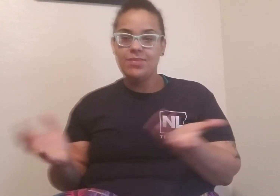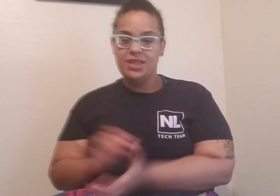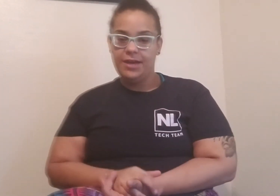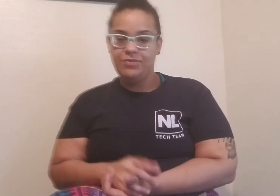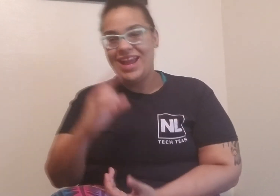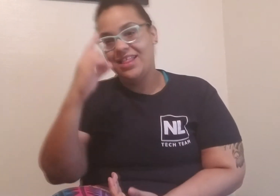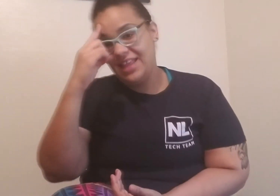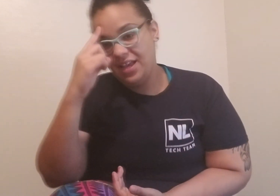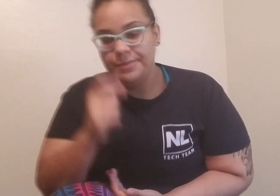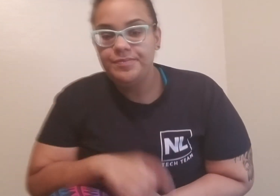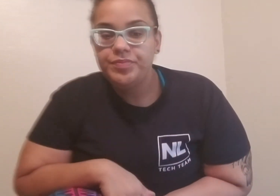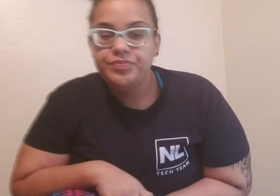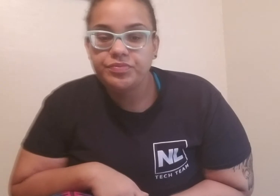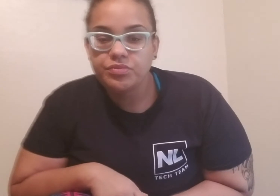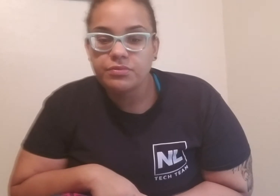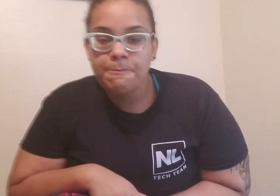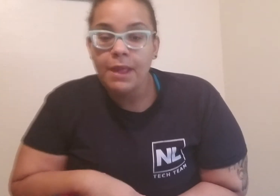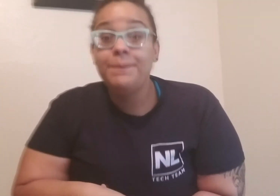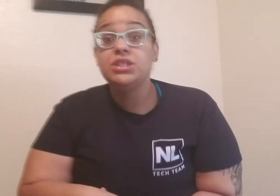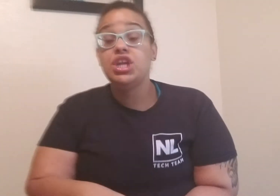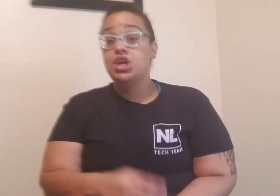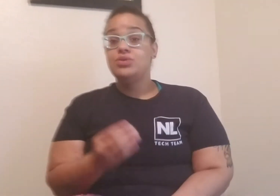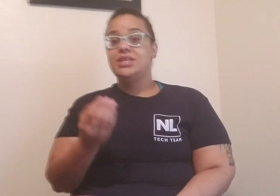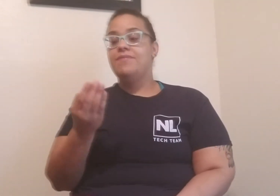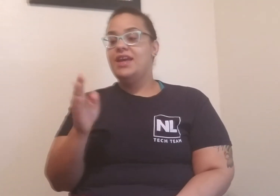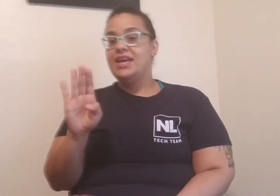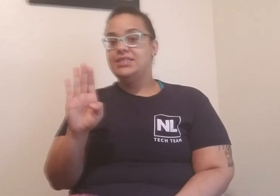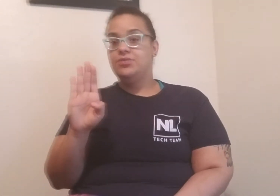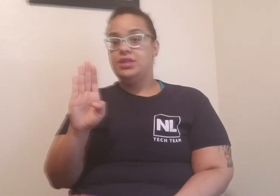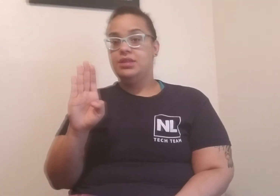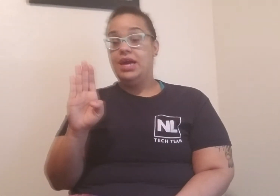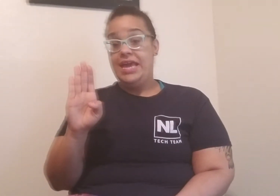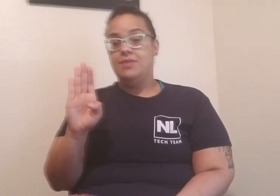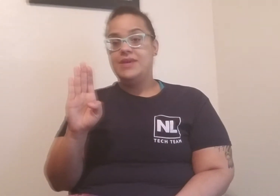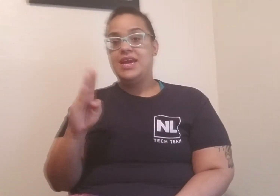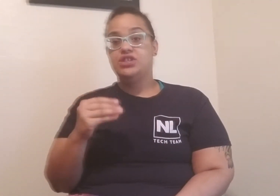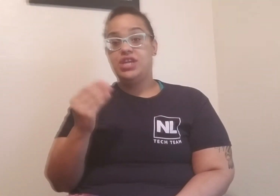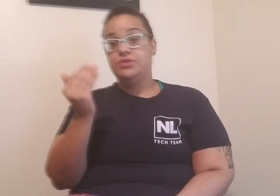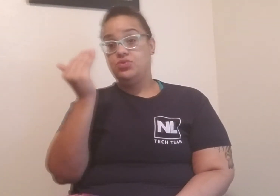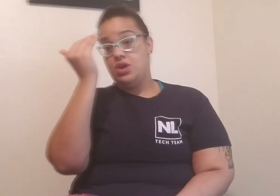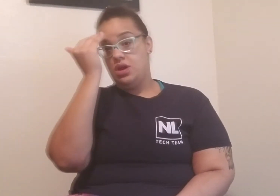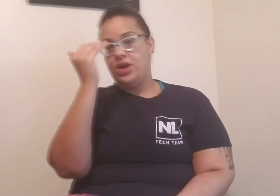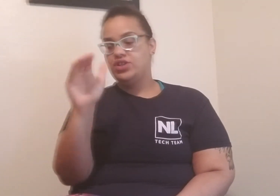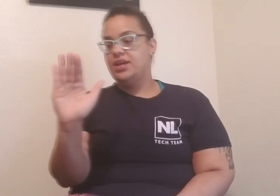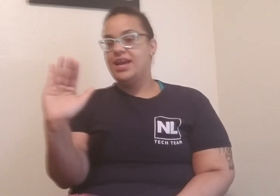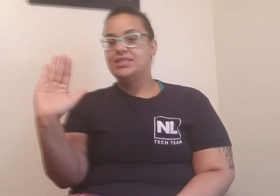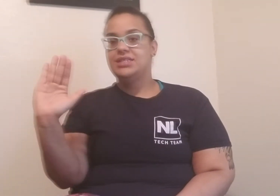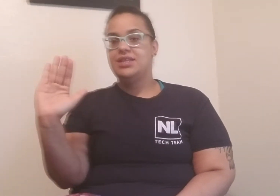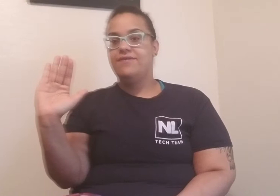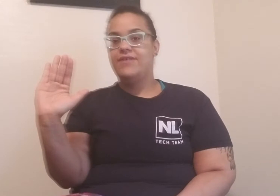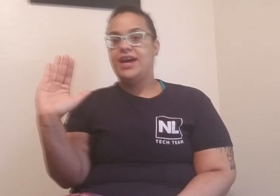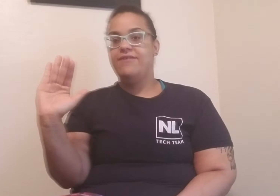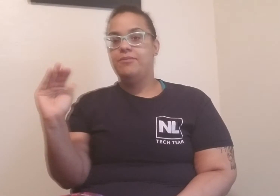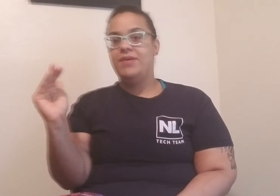thing, I think. But to know something is with, again, the B hand shape. Actually, I guess it's the 5, bent